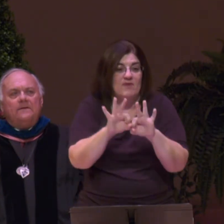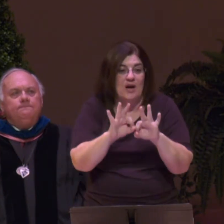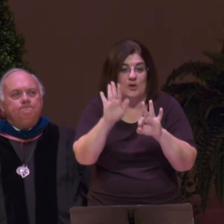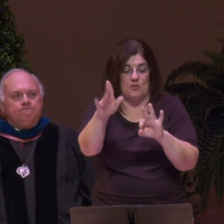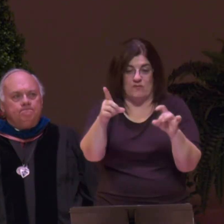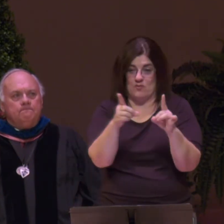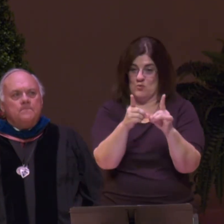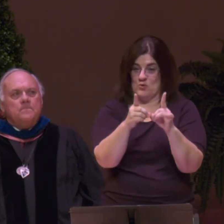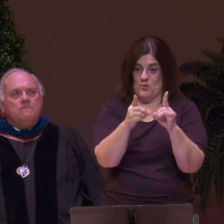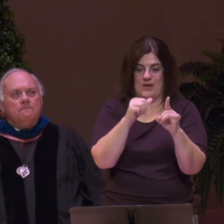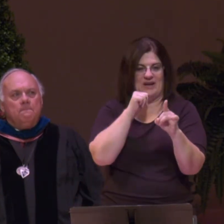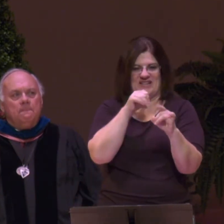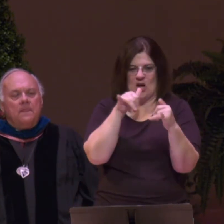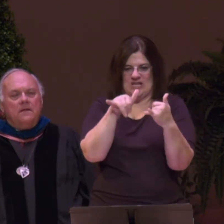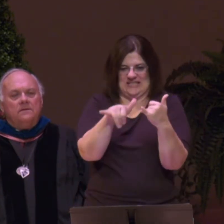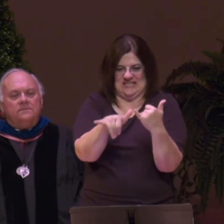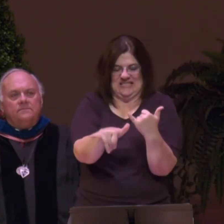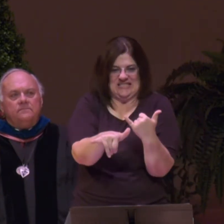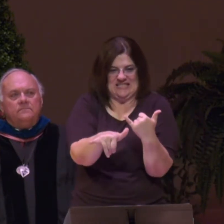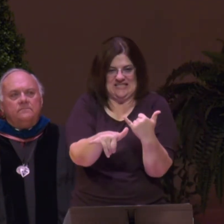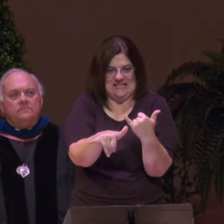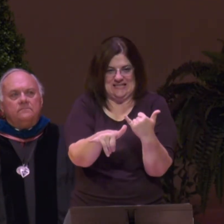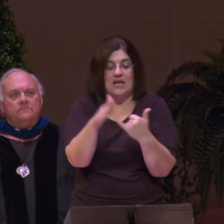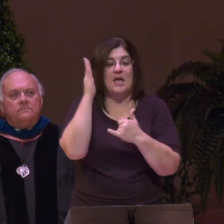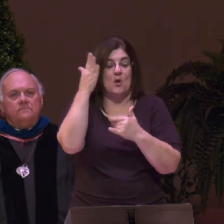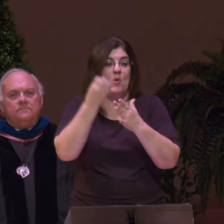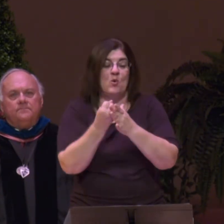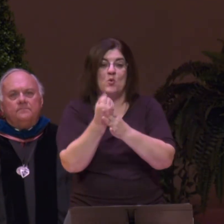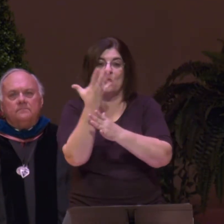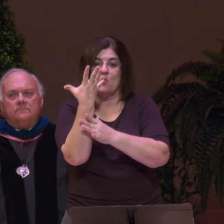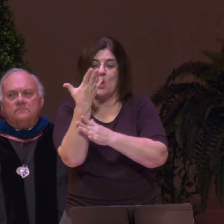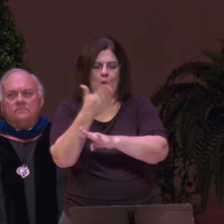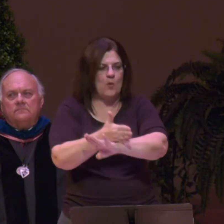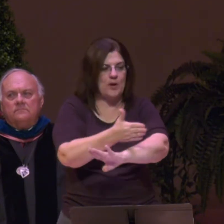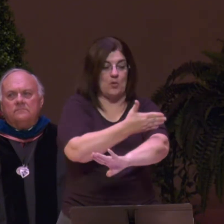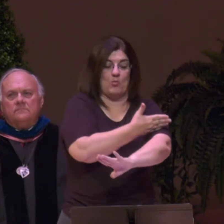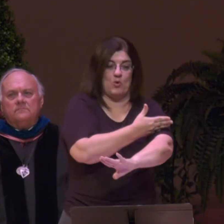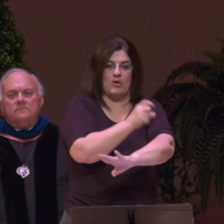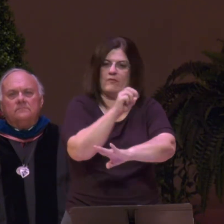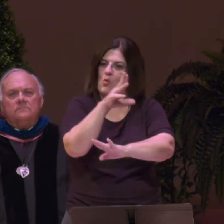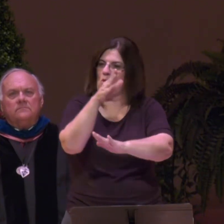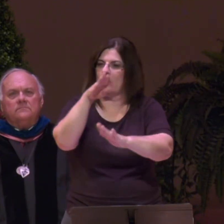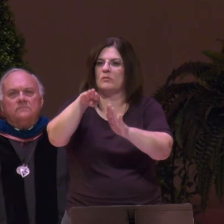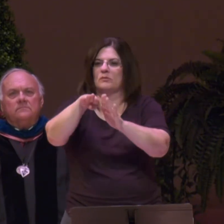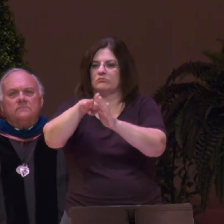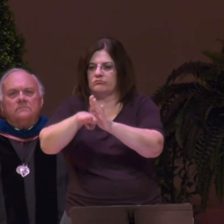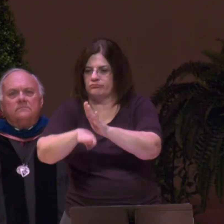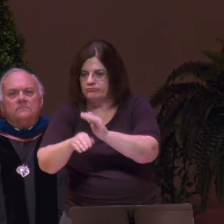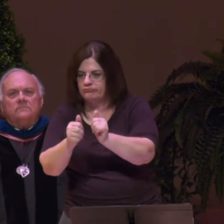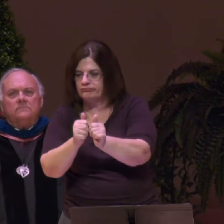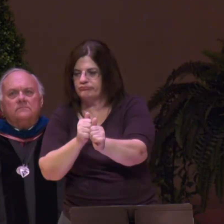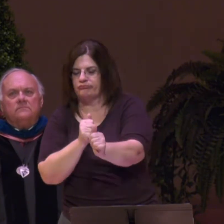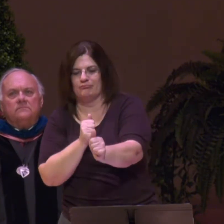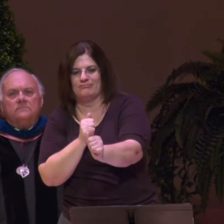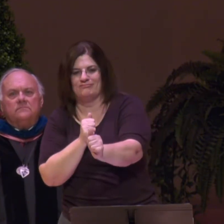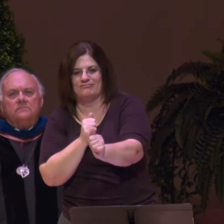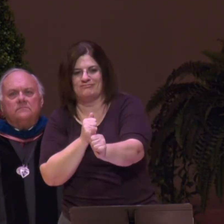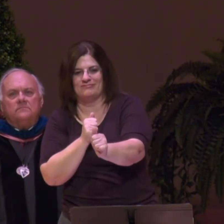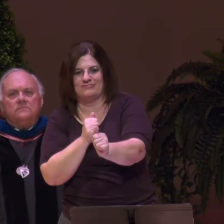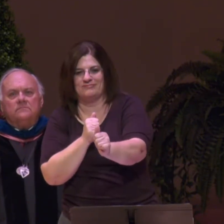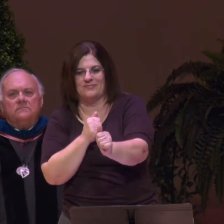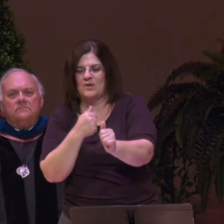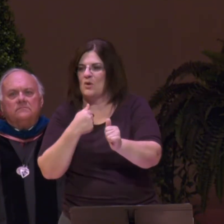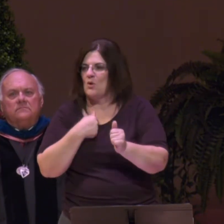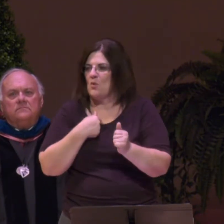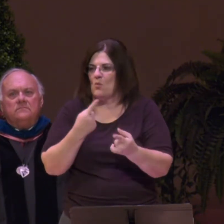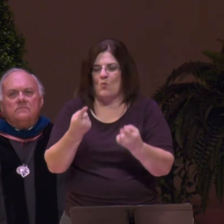stagnant. It'll either grow and improve in value over time, or it'll decrease in value. And we come to work every